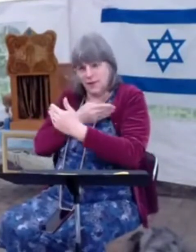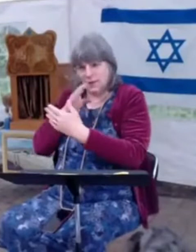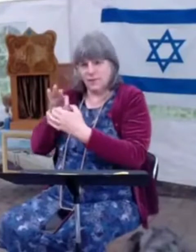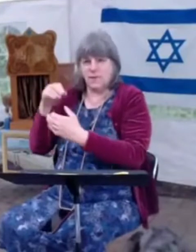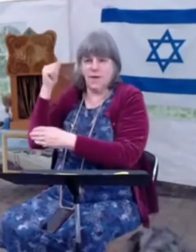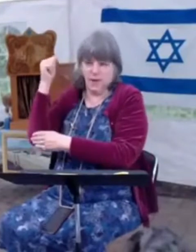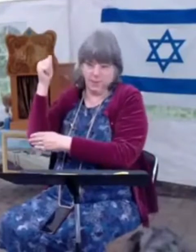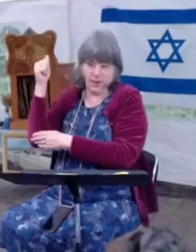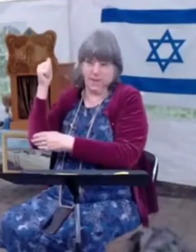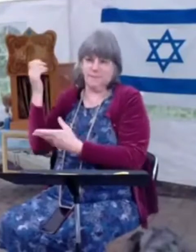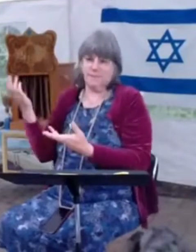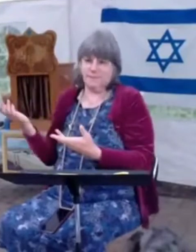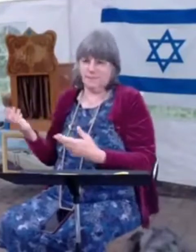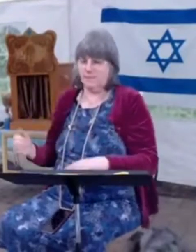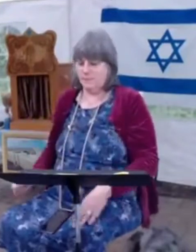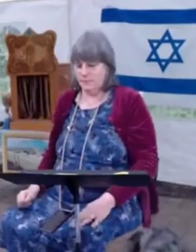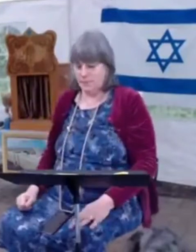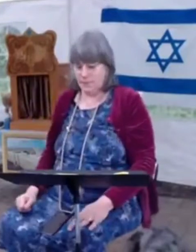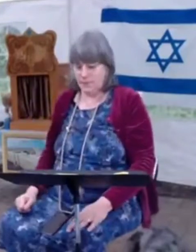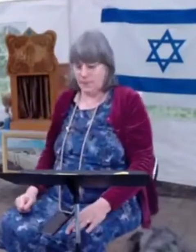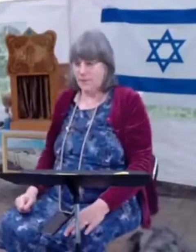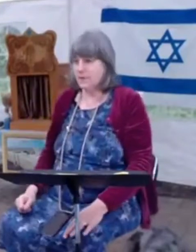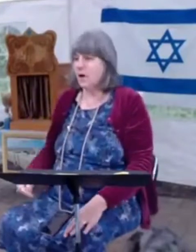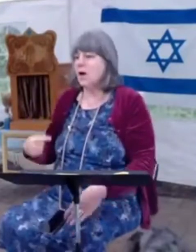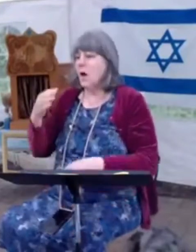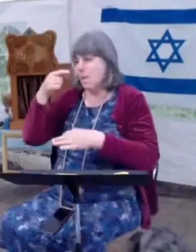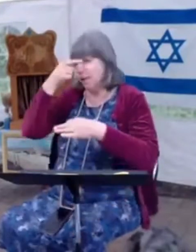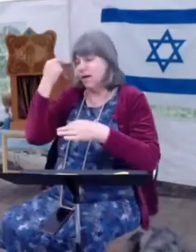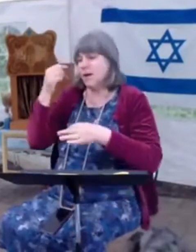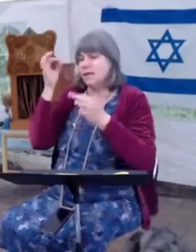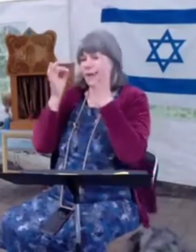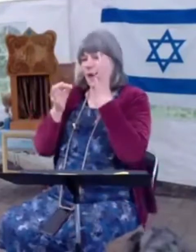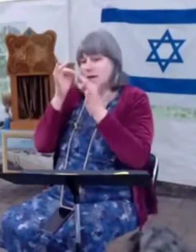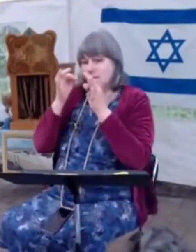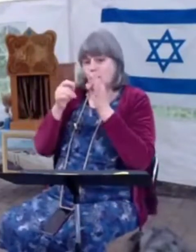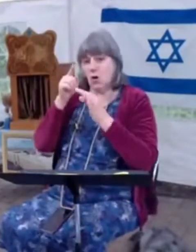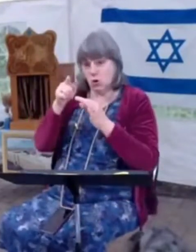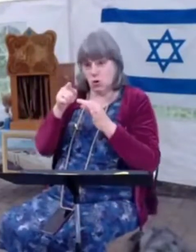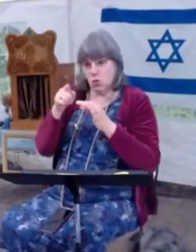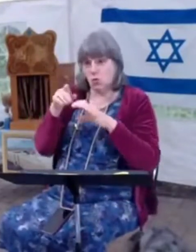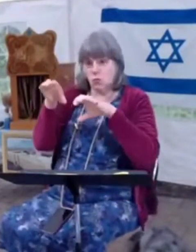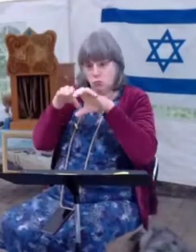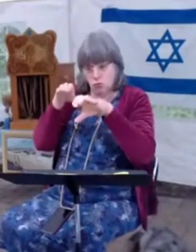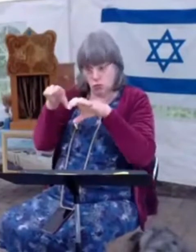him. I didn't say that. Who said that? Yeshua.